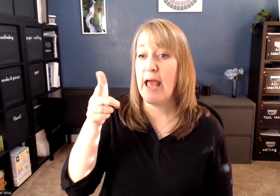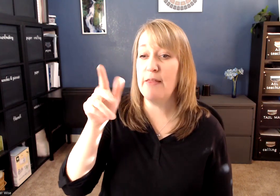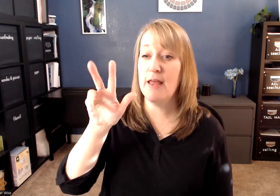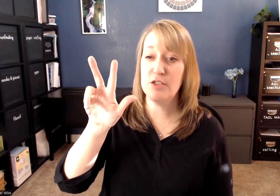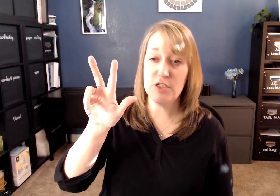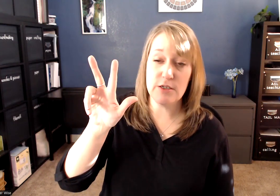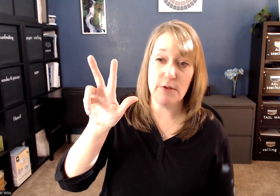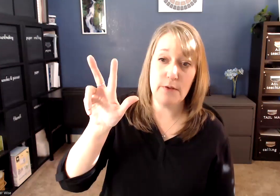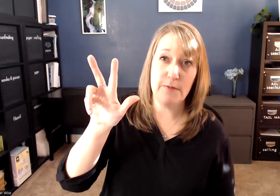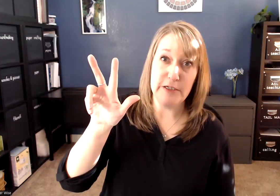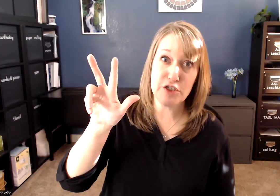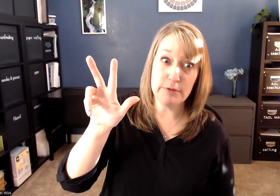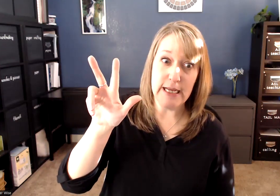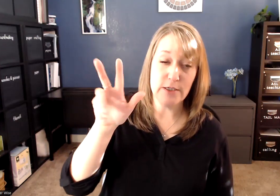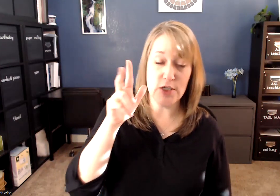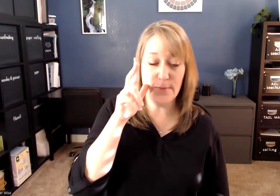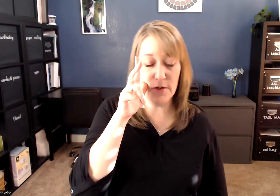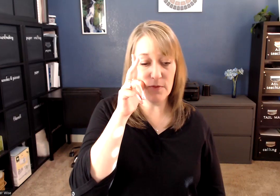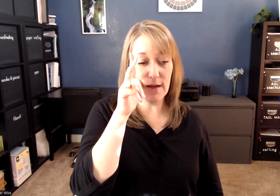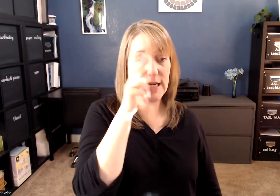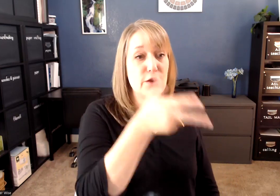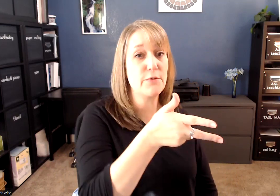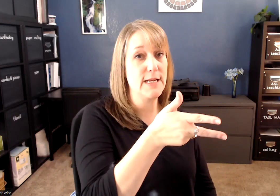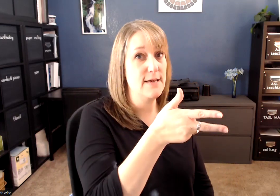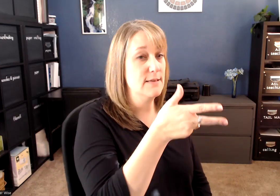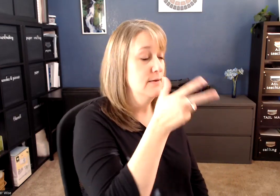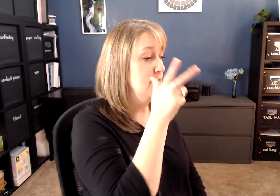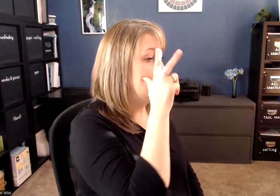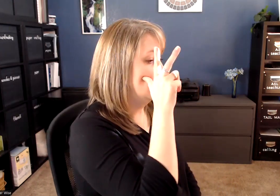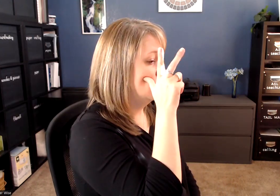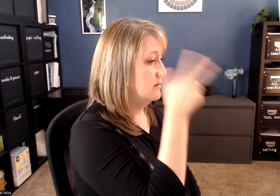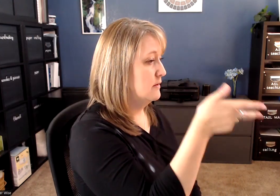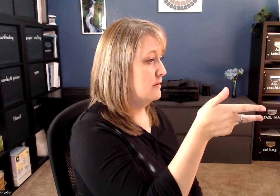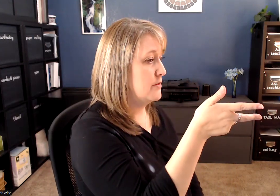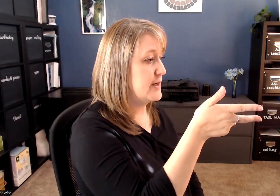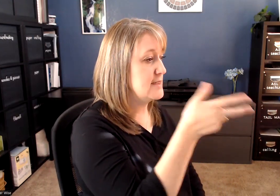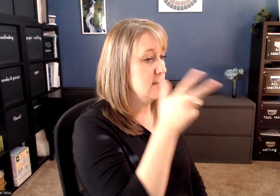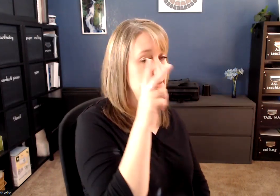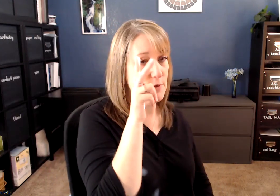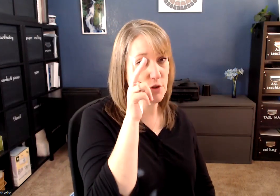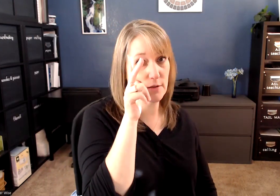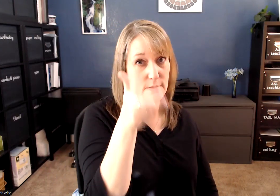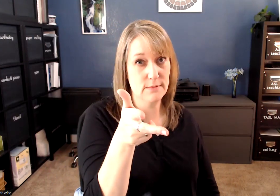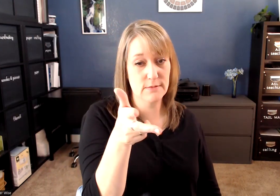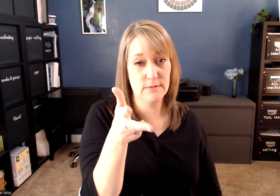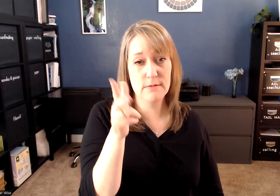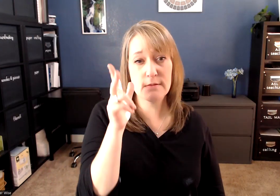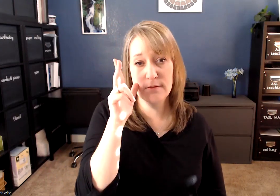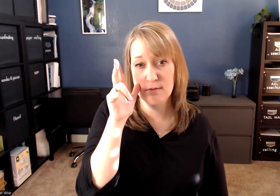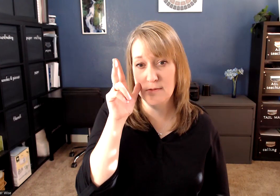And then change it to the French 3 hand shape, and you've got in 3 days. 3 days into the future.